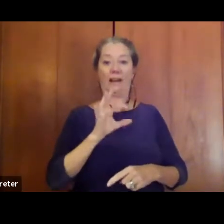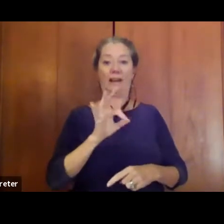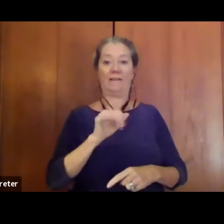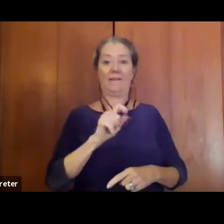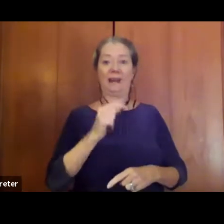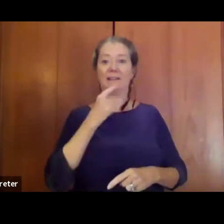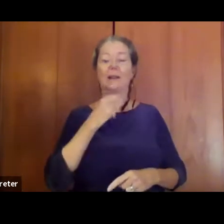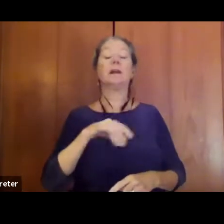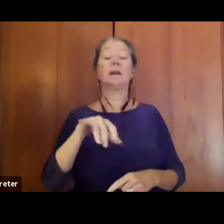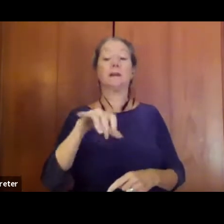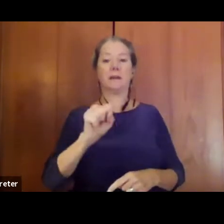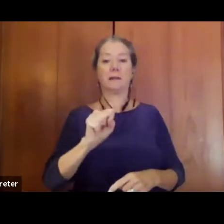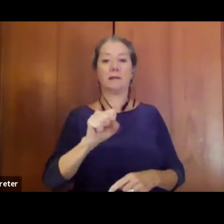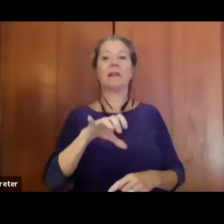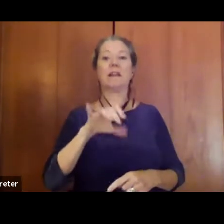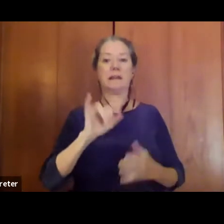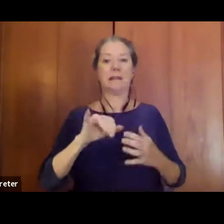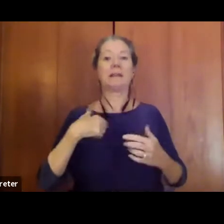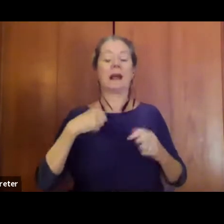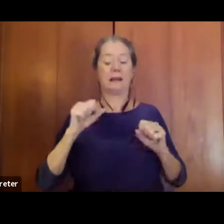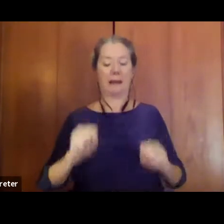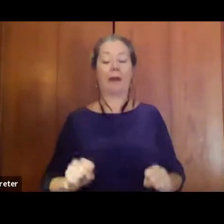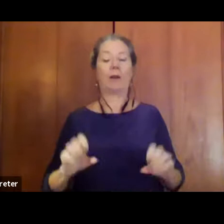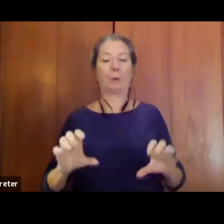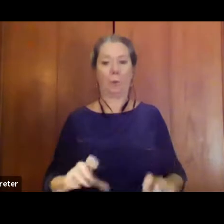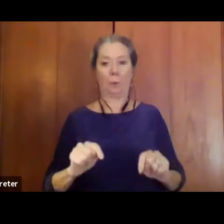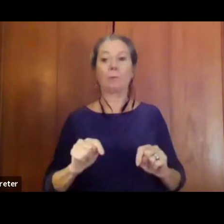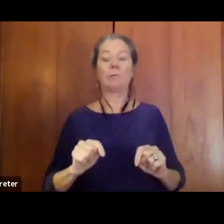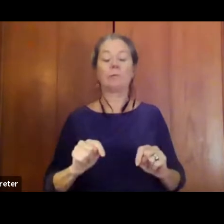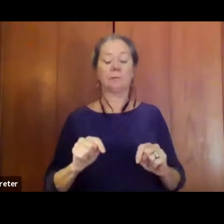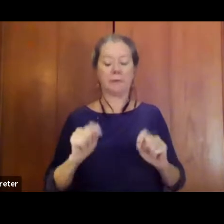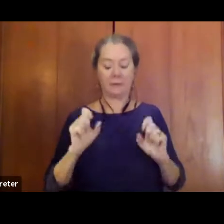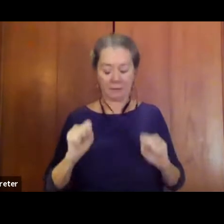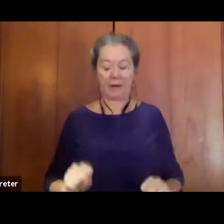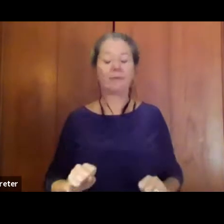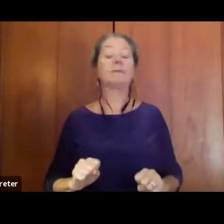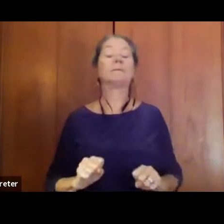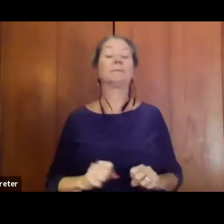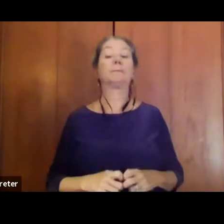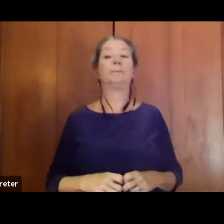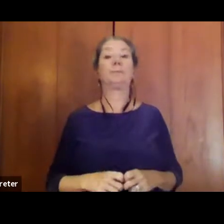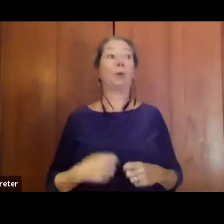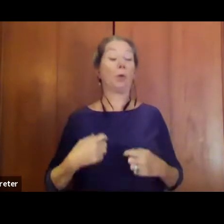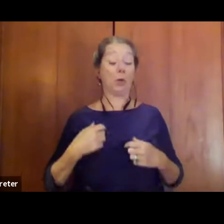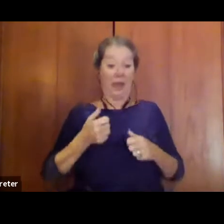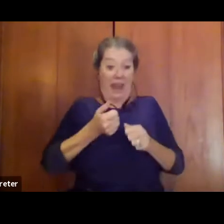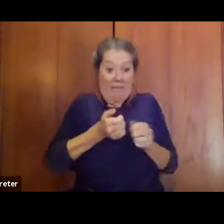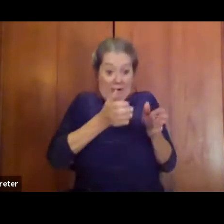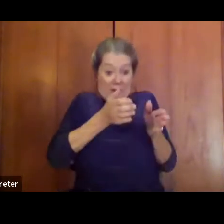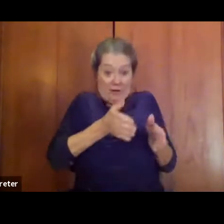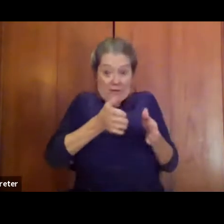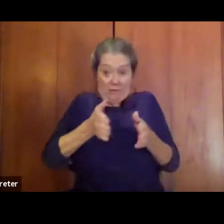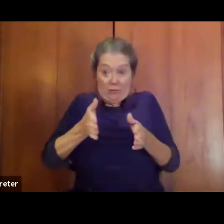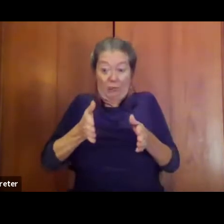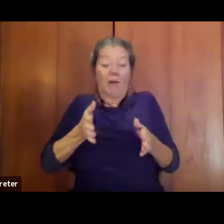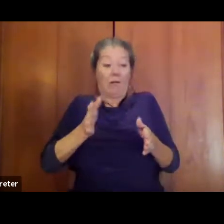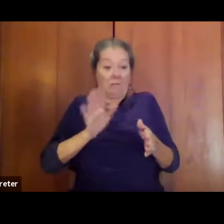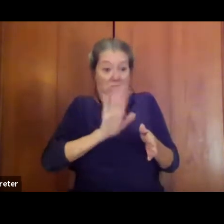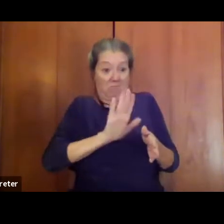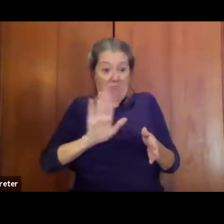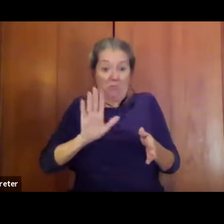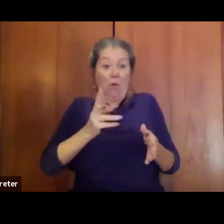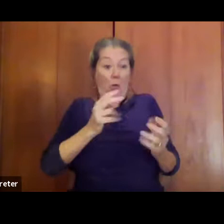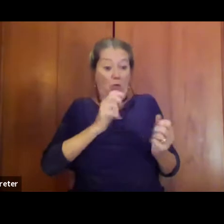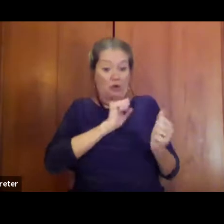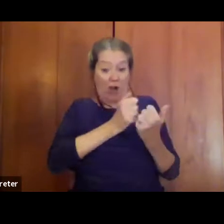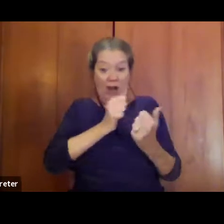puede. Yes, it can be done. As individuals, we have all had our own challenges in life. Some of us